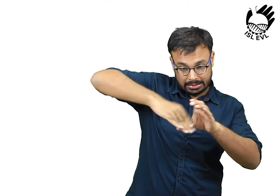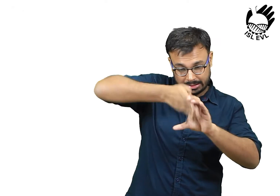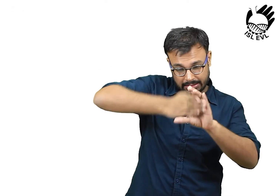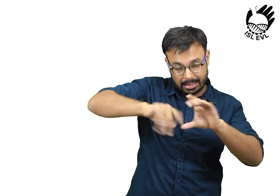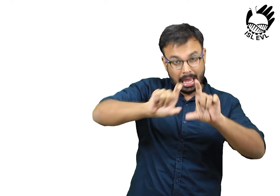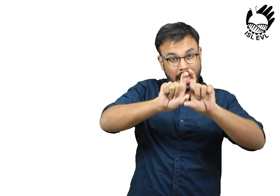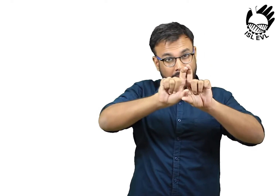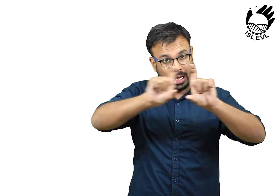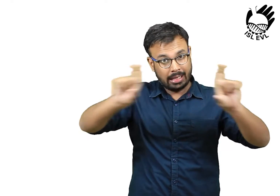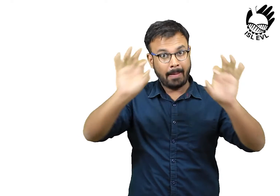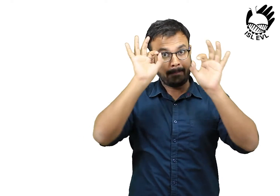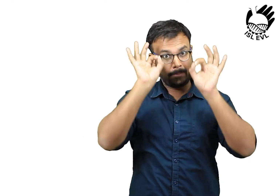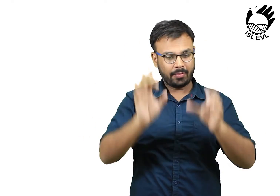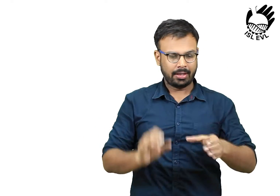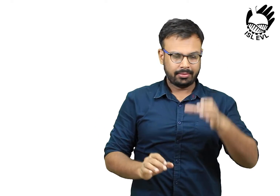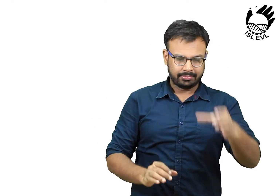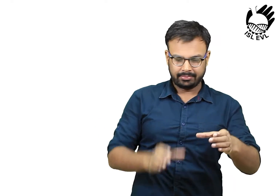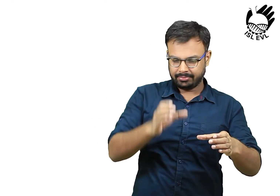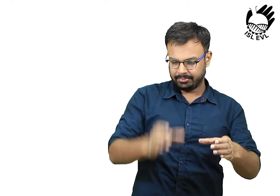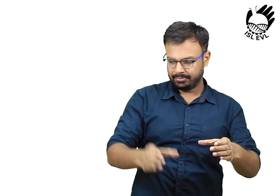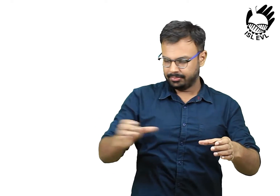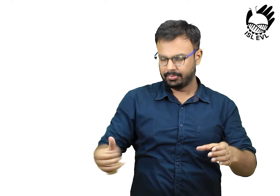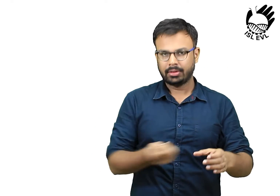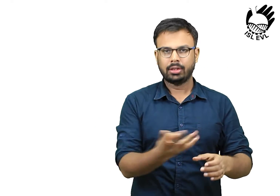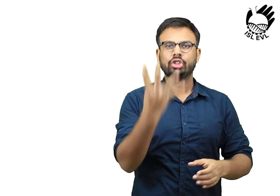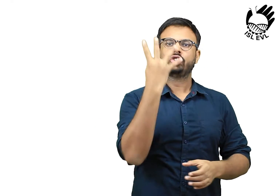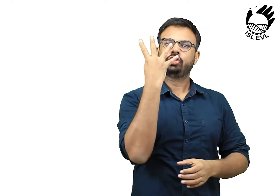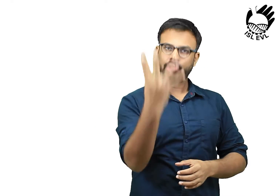Add 4 full teaspoon measures of our sample.